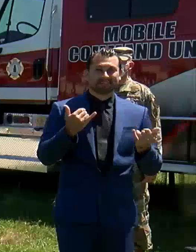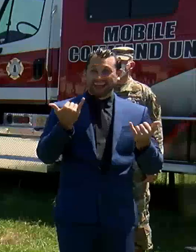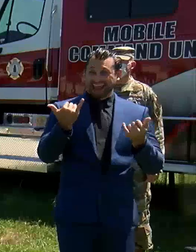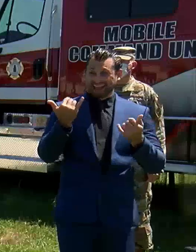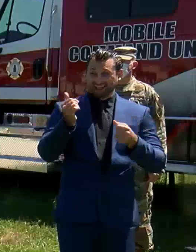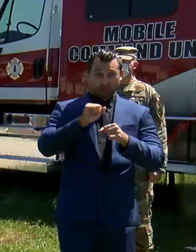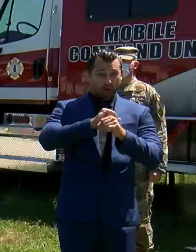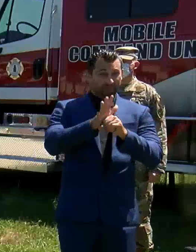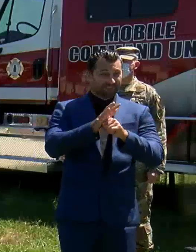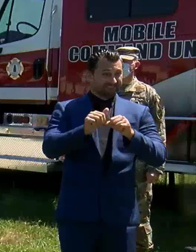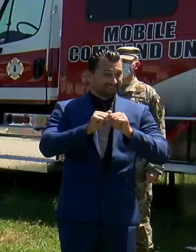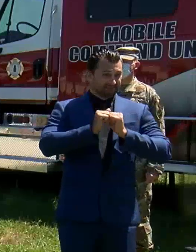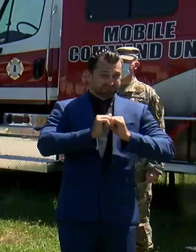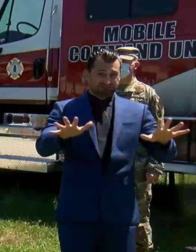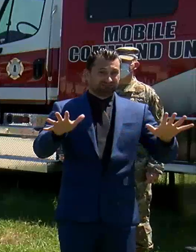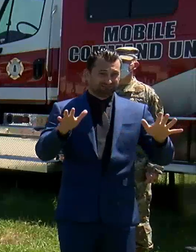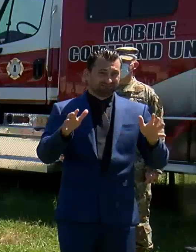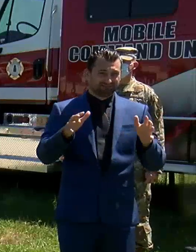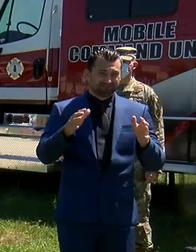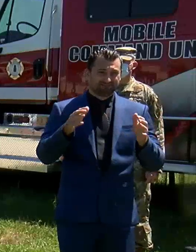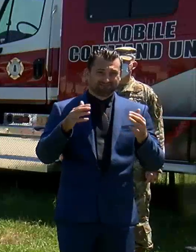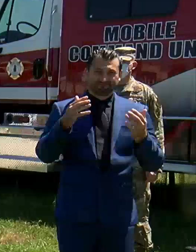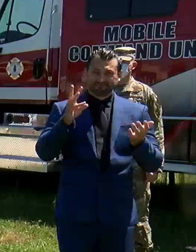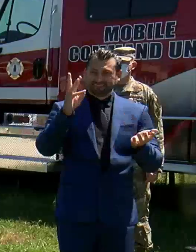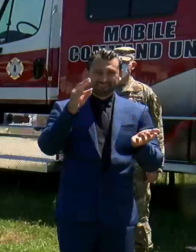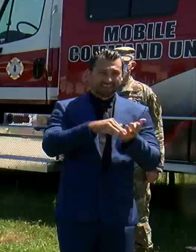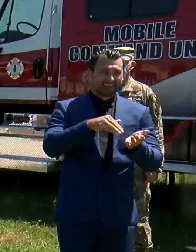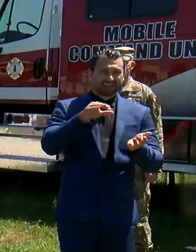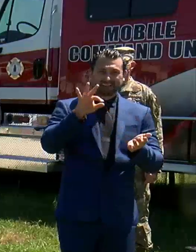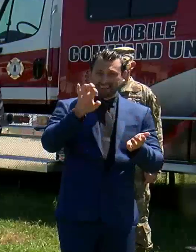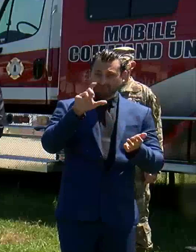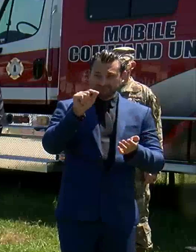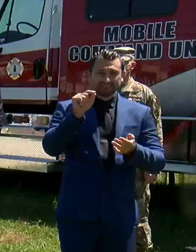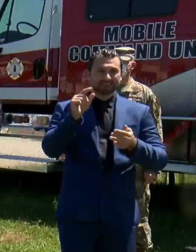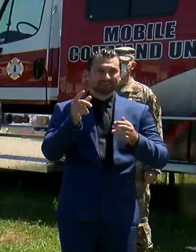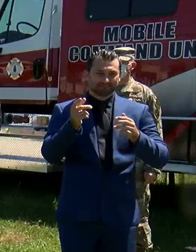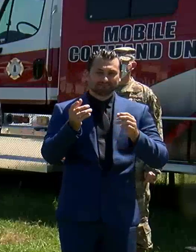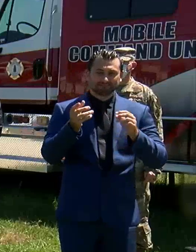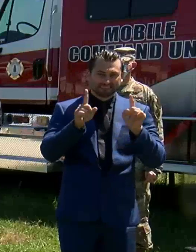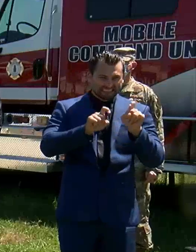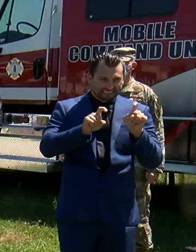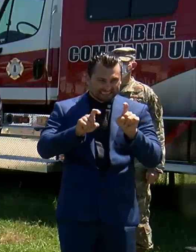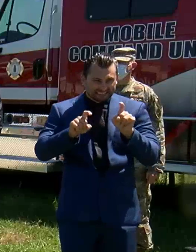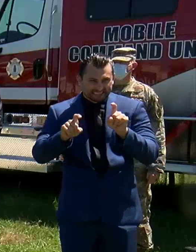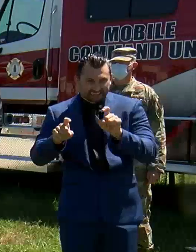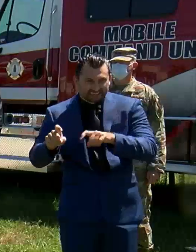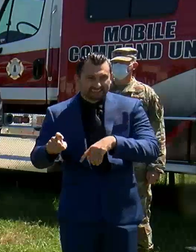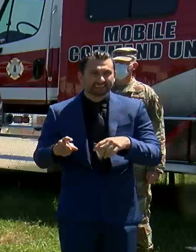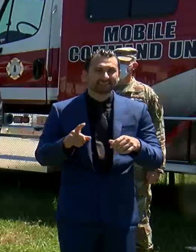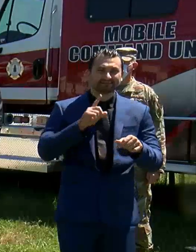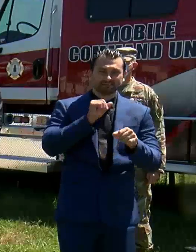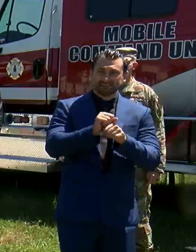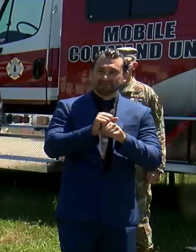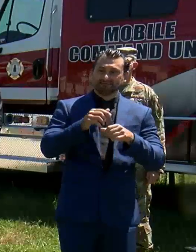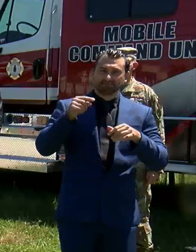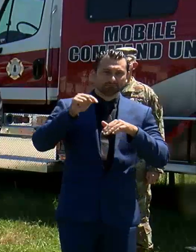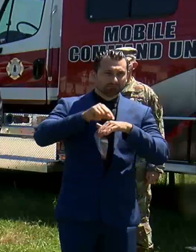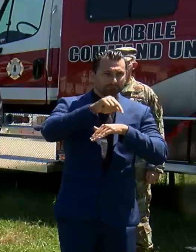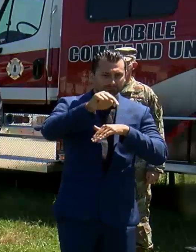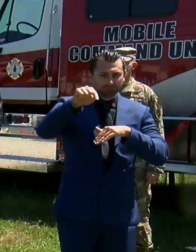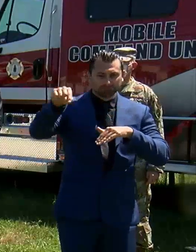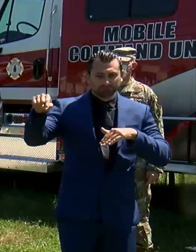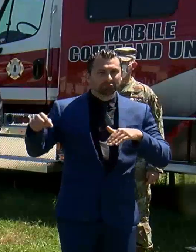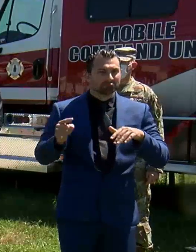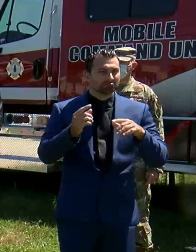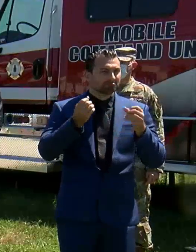ones that the state has supported. There have been other drive-through sites that healthcare systems have set up, and of course they've done an awful lot as well. But this has been a